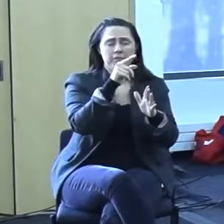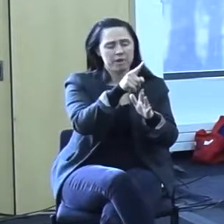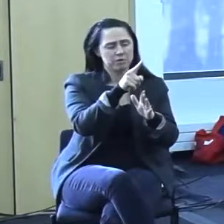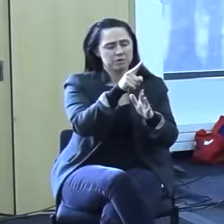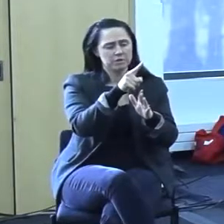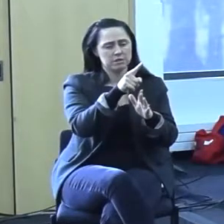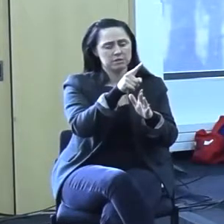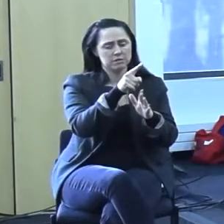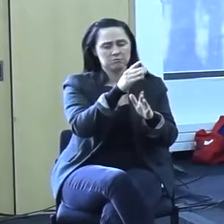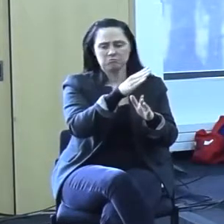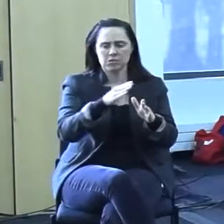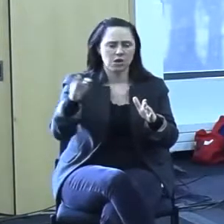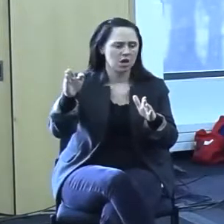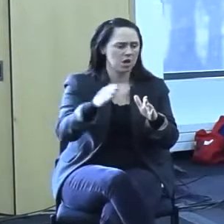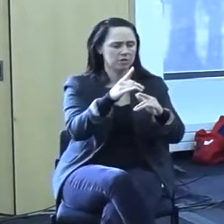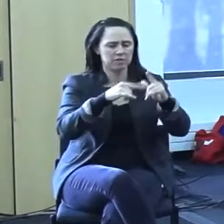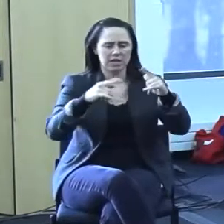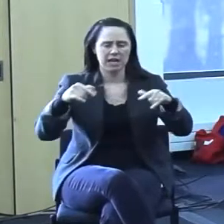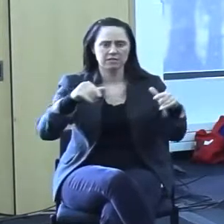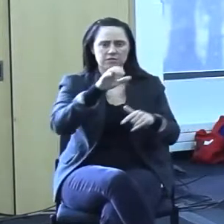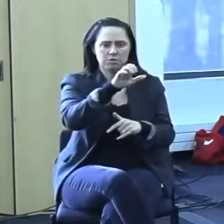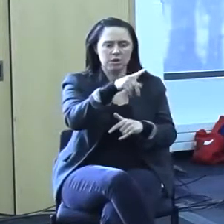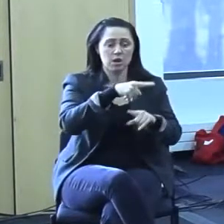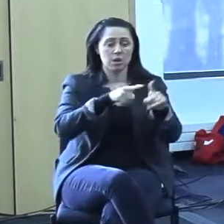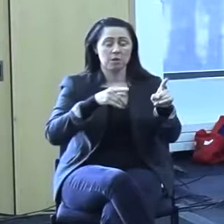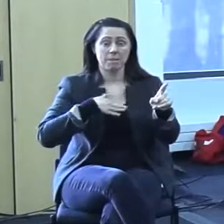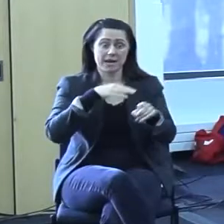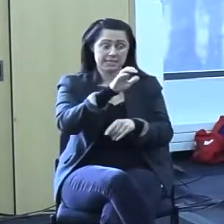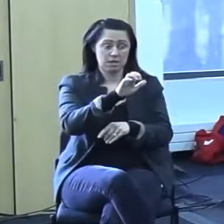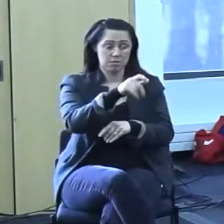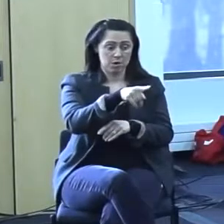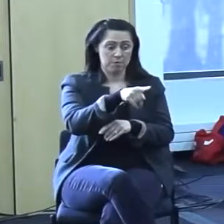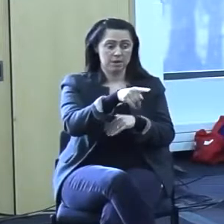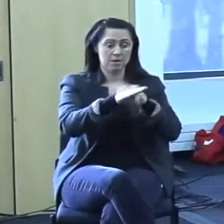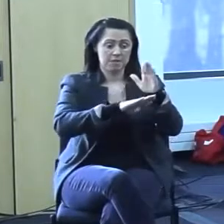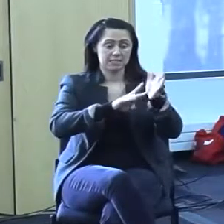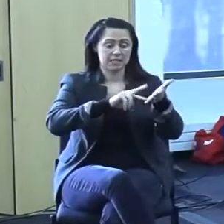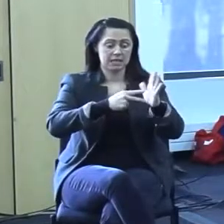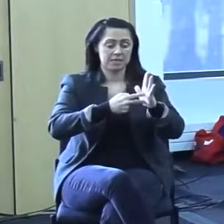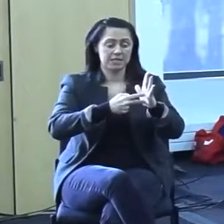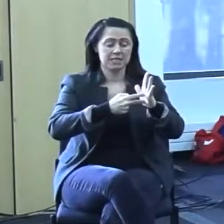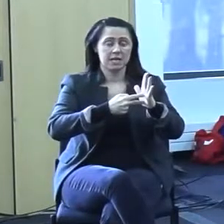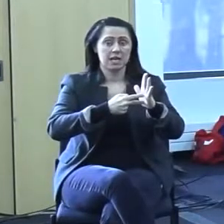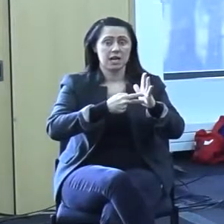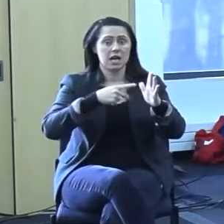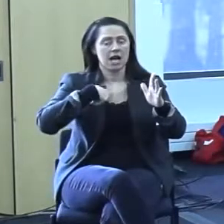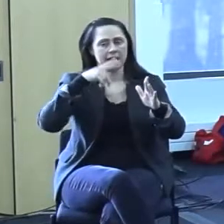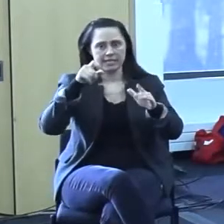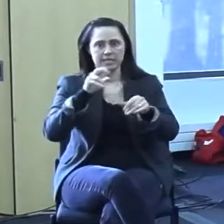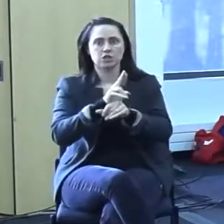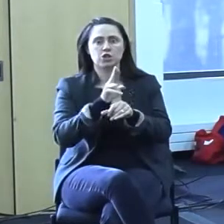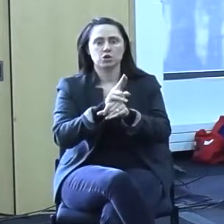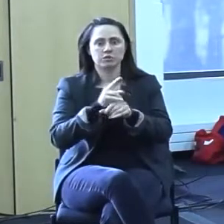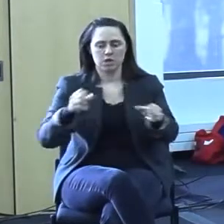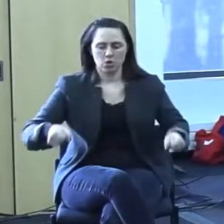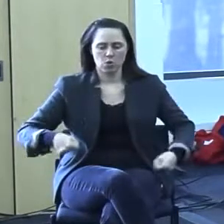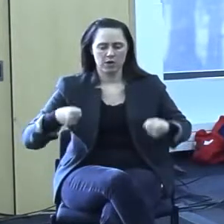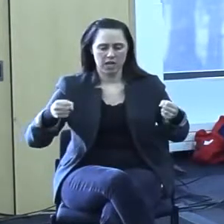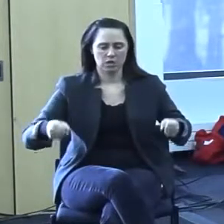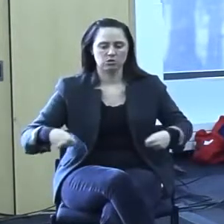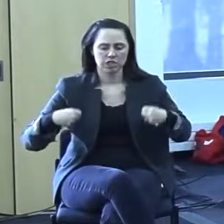of all different kinds of cerebral palsy. But my cerebral palsy basically means I need to use a